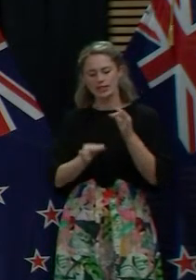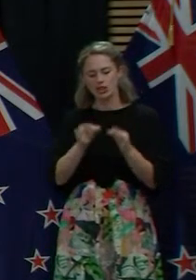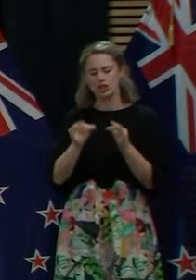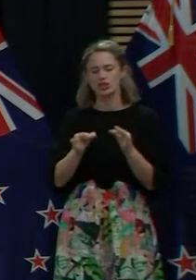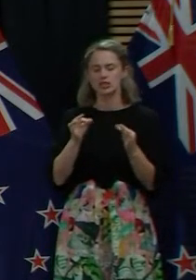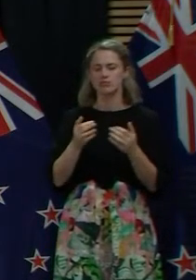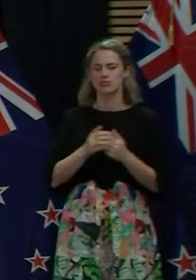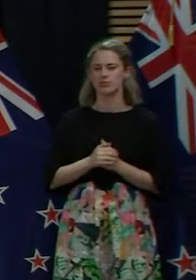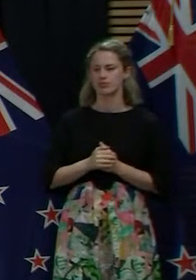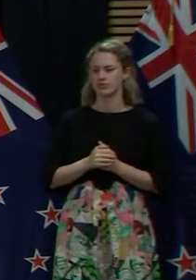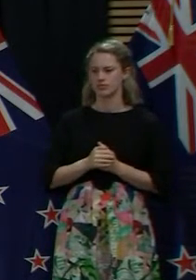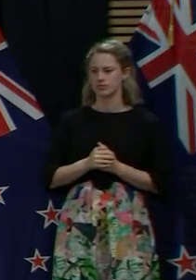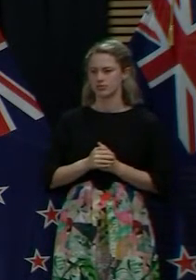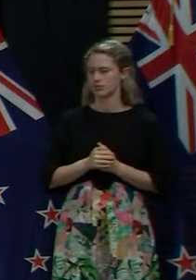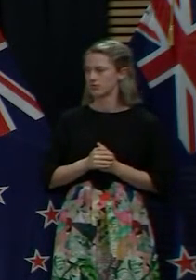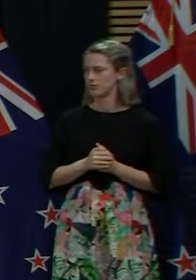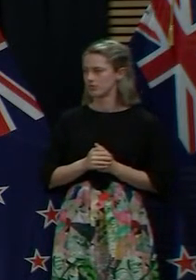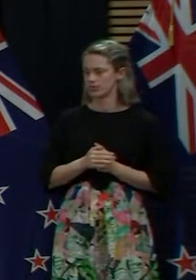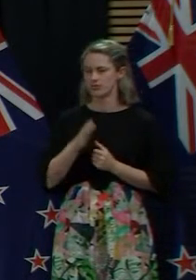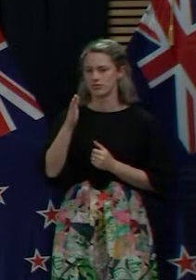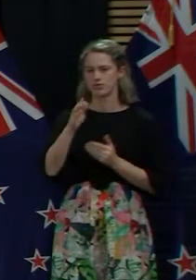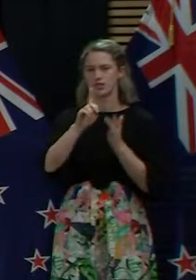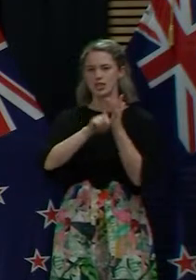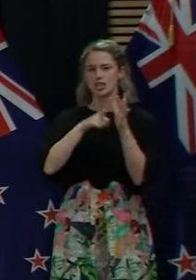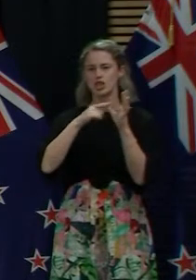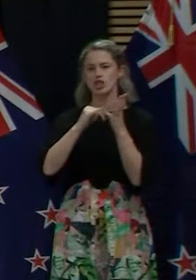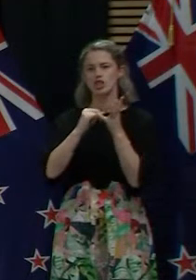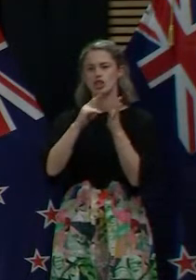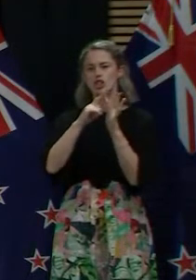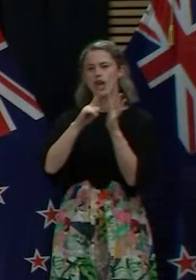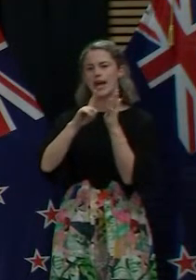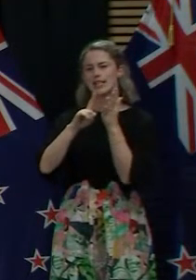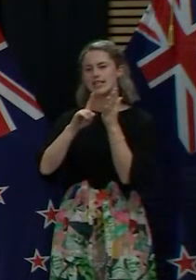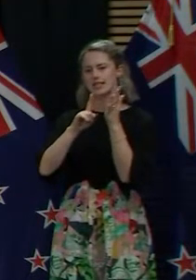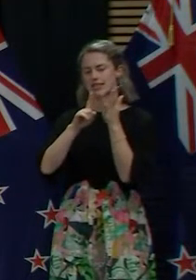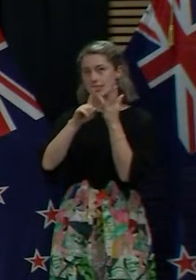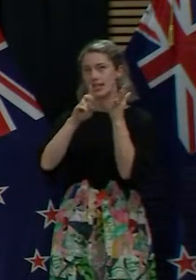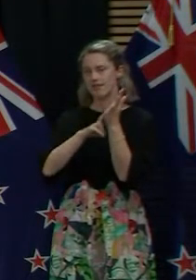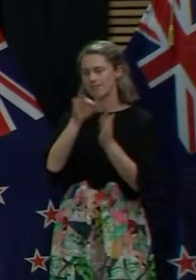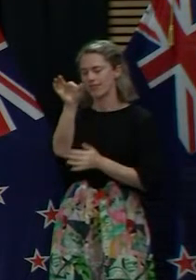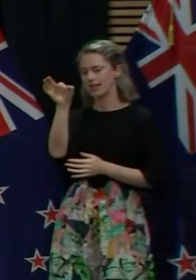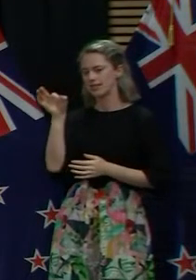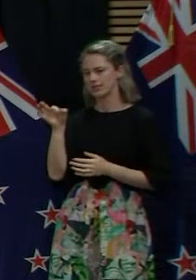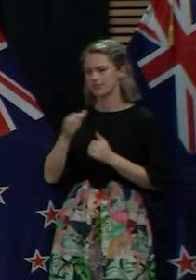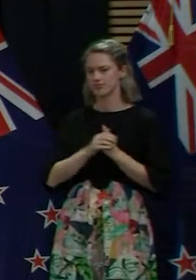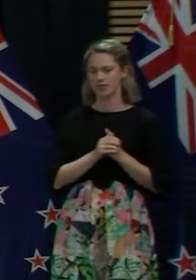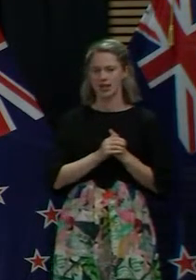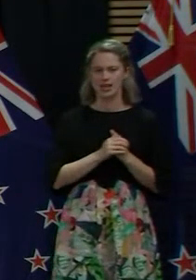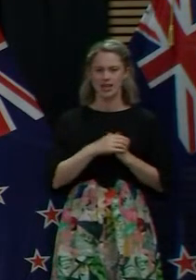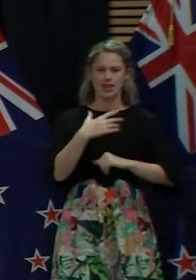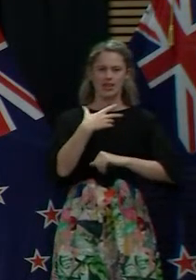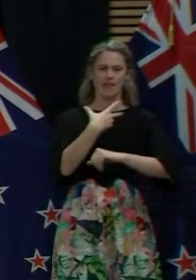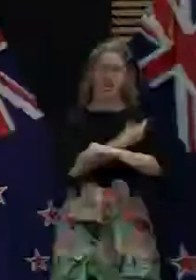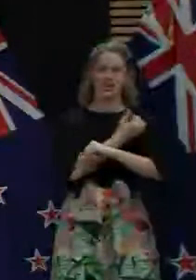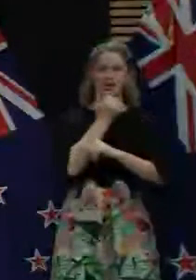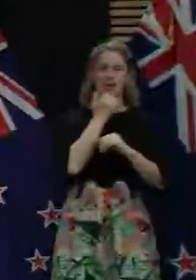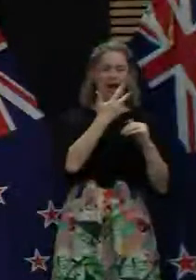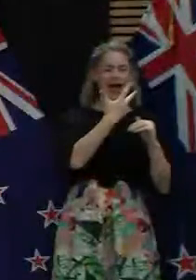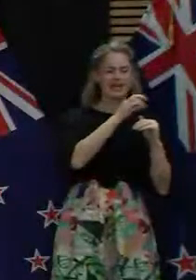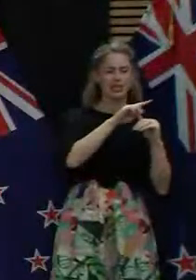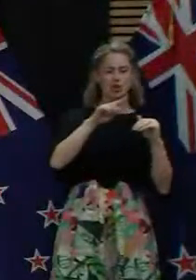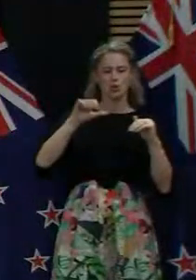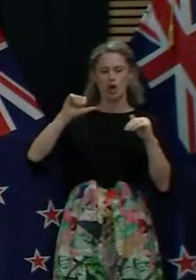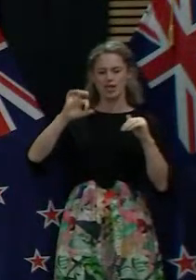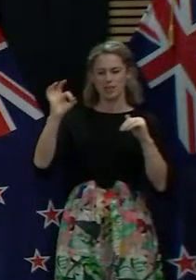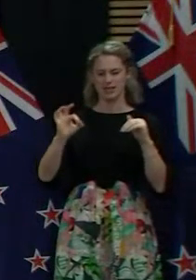of sources. Prime Minister, I did say Jason, and then I'll come back to the modelling suggests the difference between 80 and 90 could be the deaths of